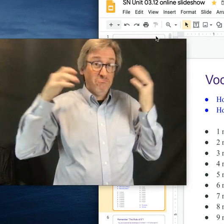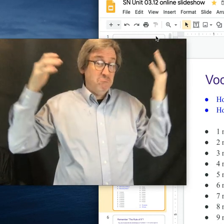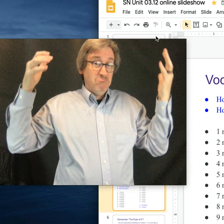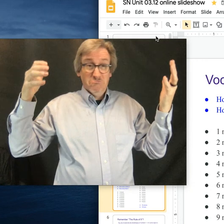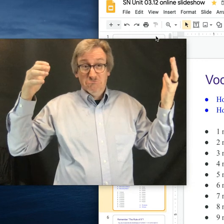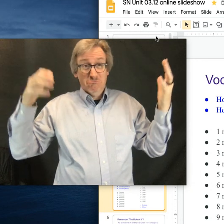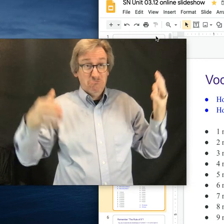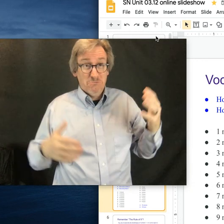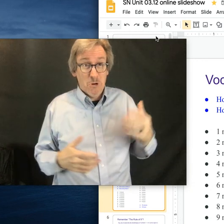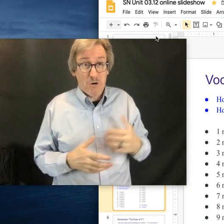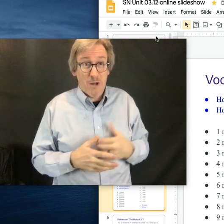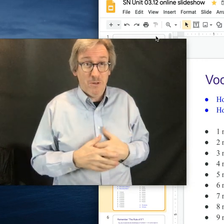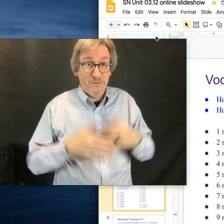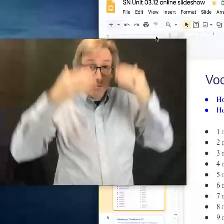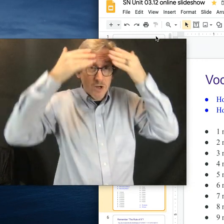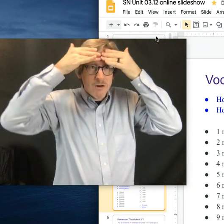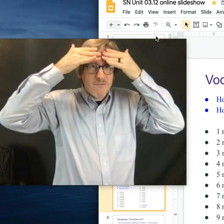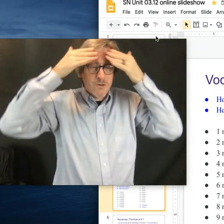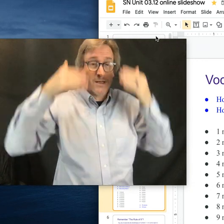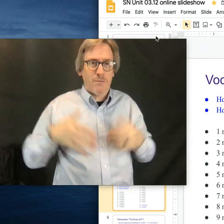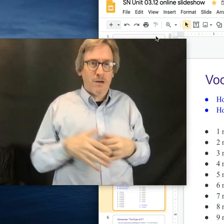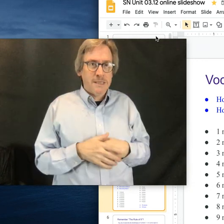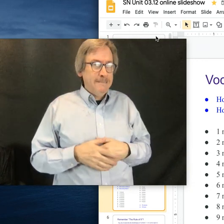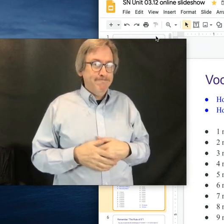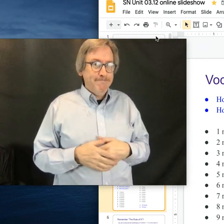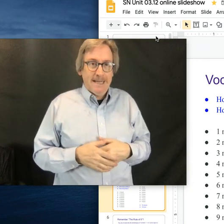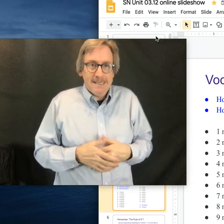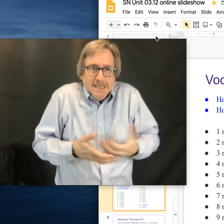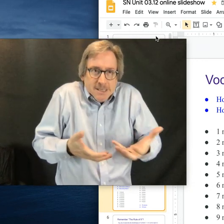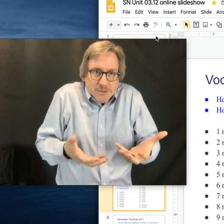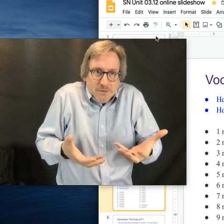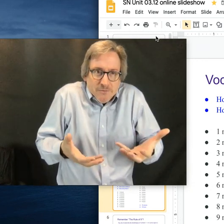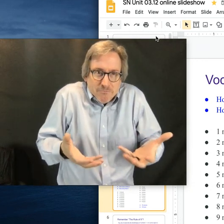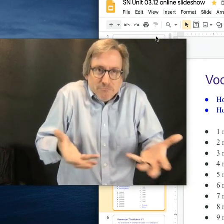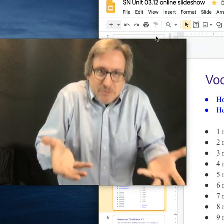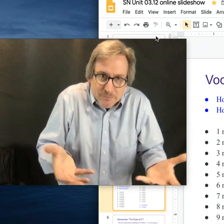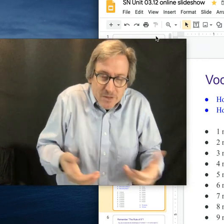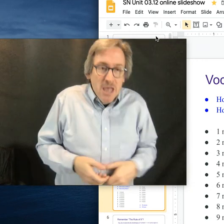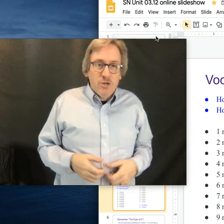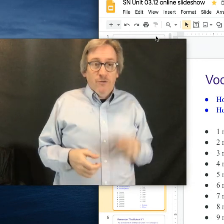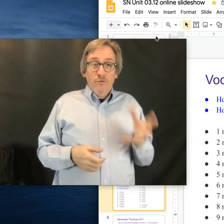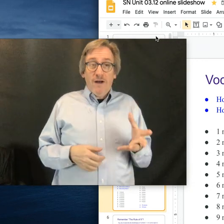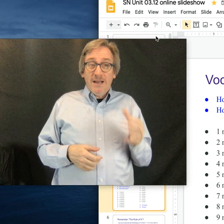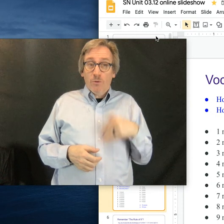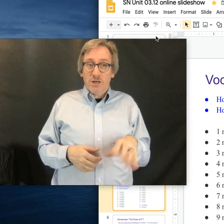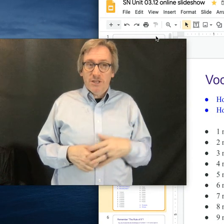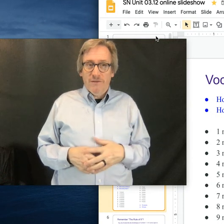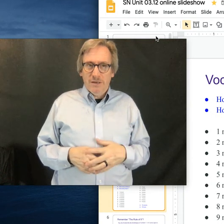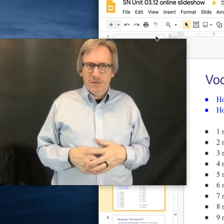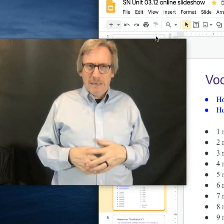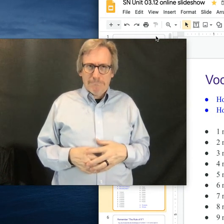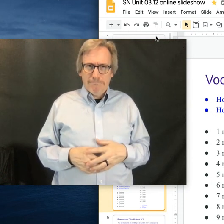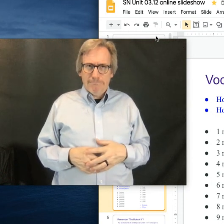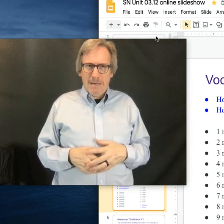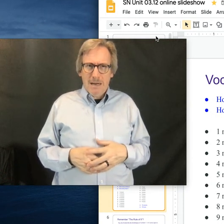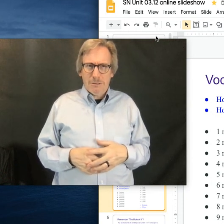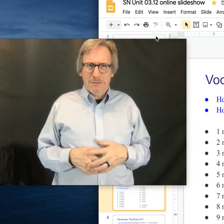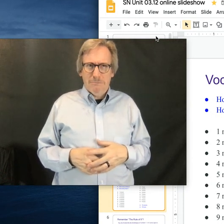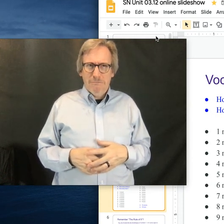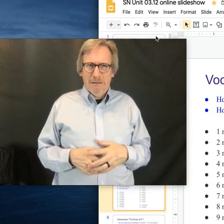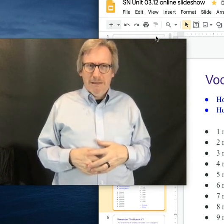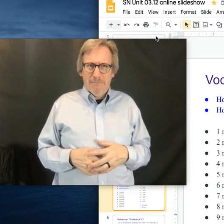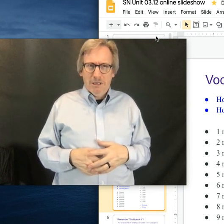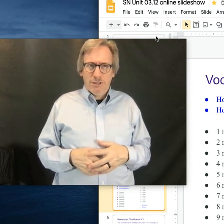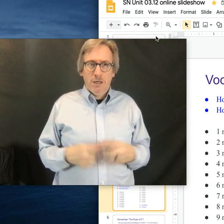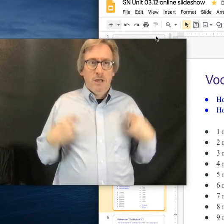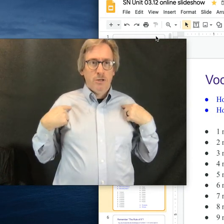this, no problem. If you don't have those eyebrows, I guess you just sort of. So if you find you're watching the videos and you're like, my eyebrows don't